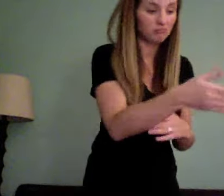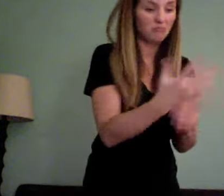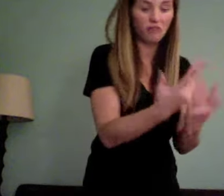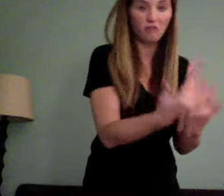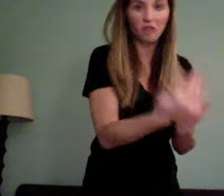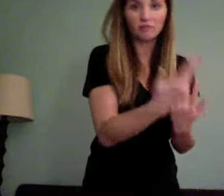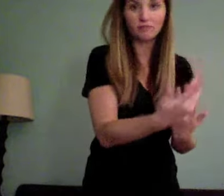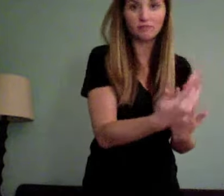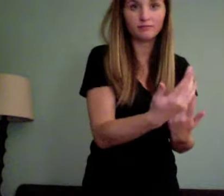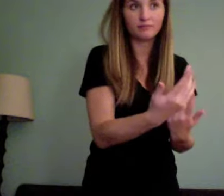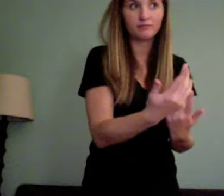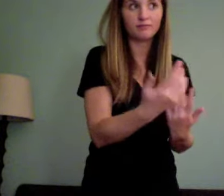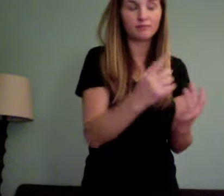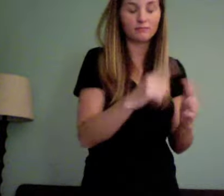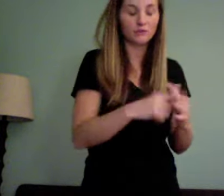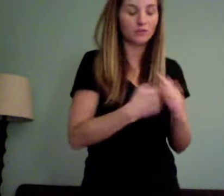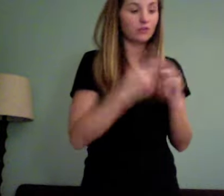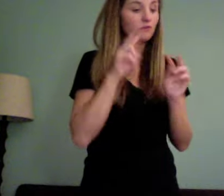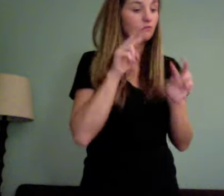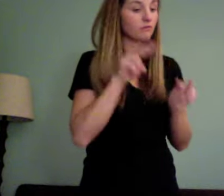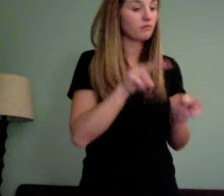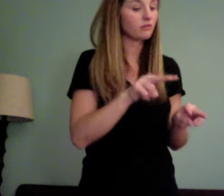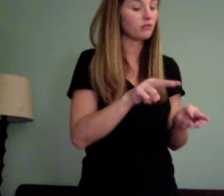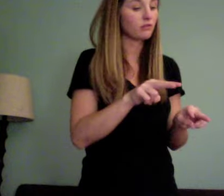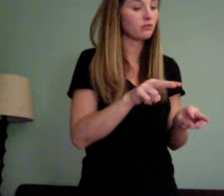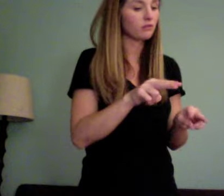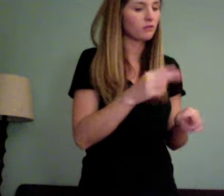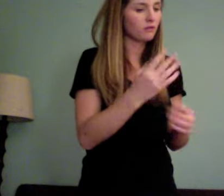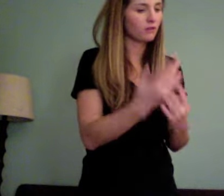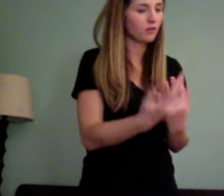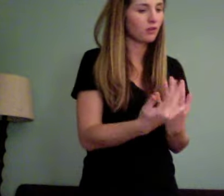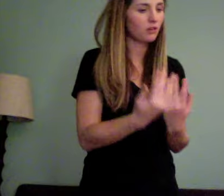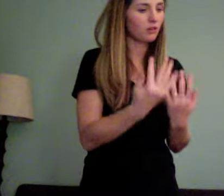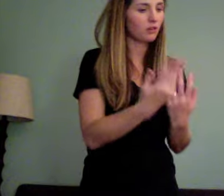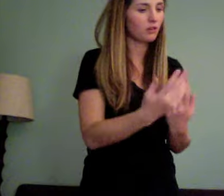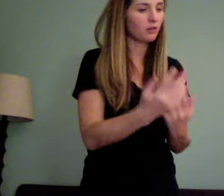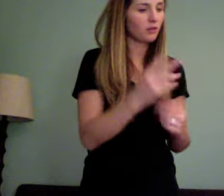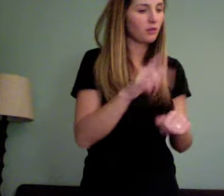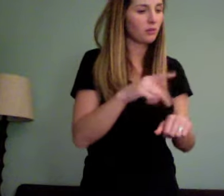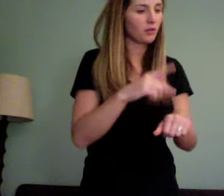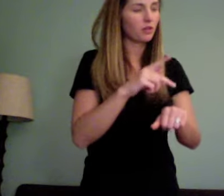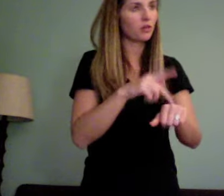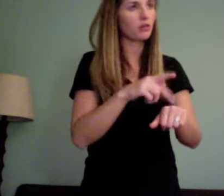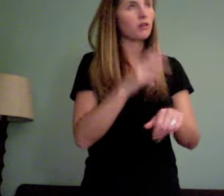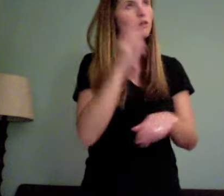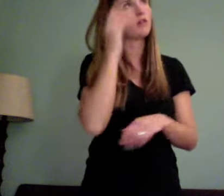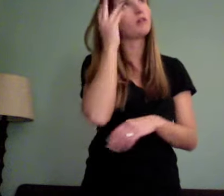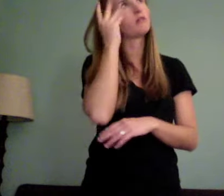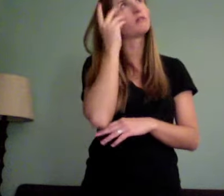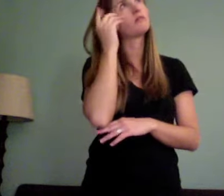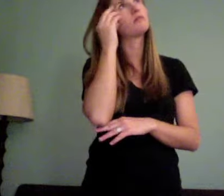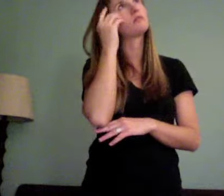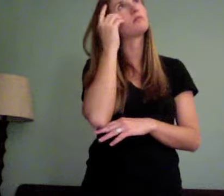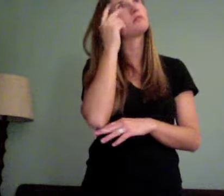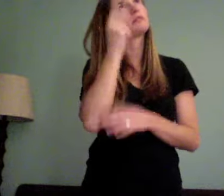into that charcoal fire. And Peter begins to think about a few weeks late, a few weeks earlier, the